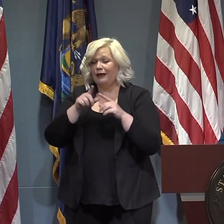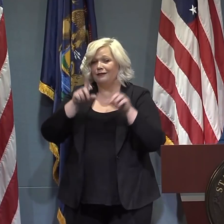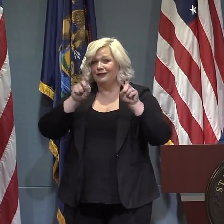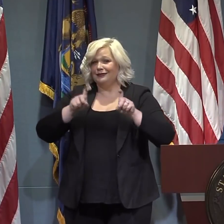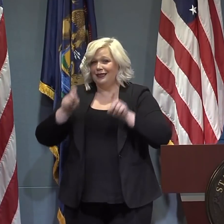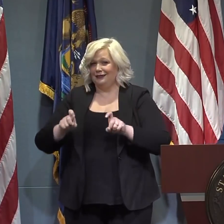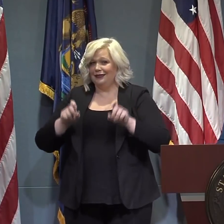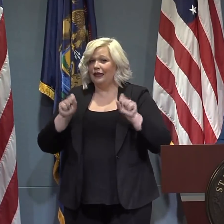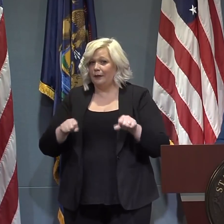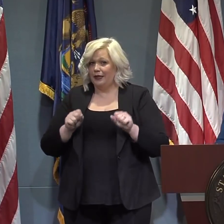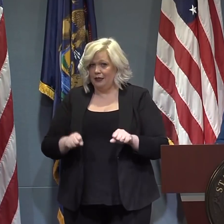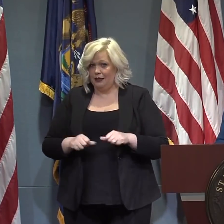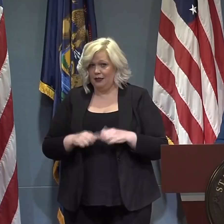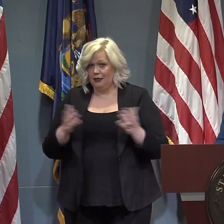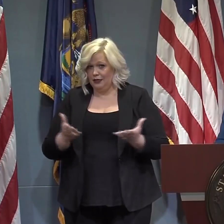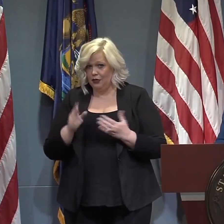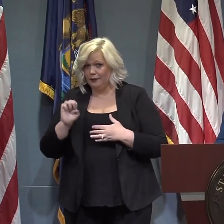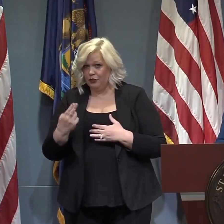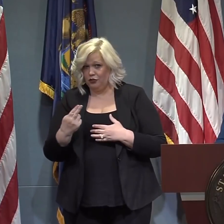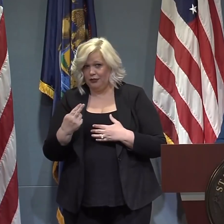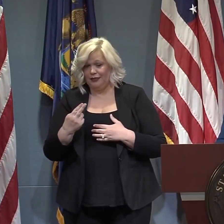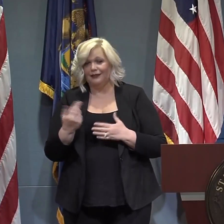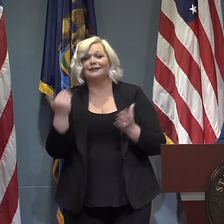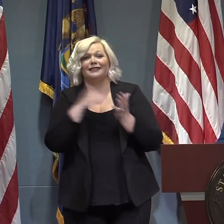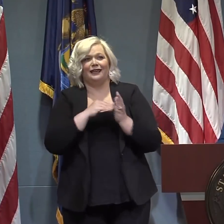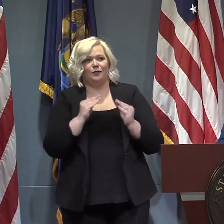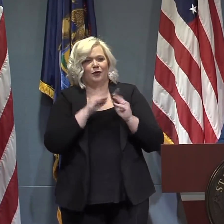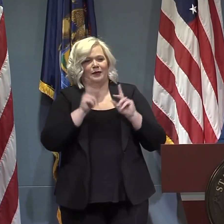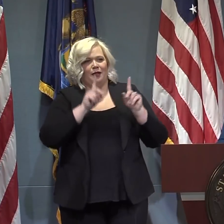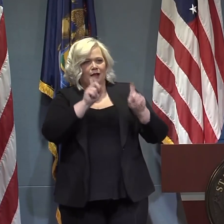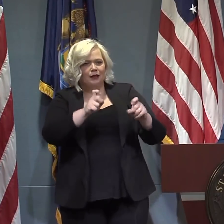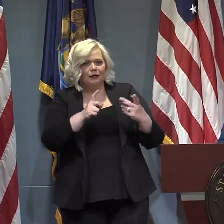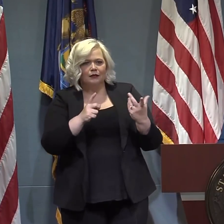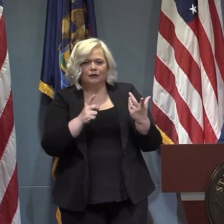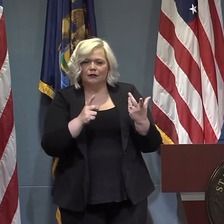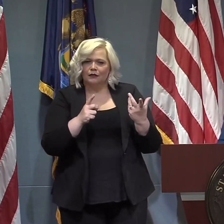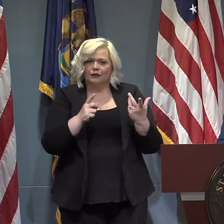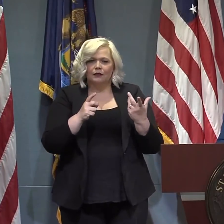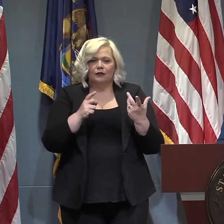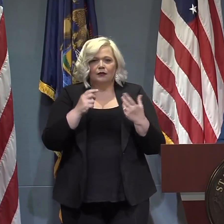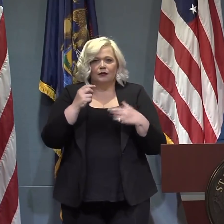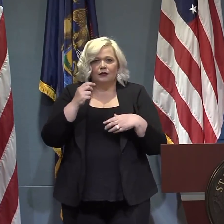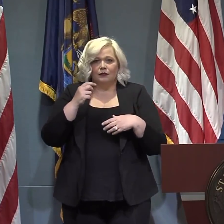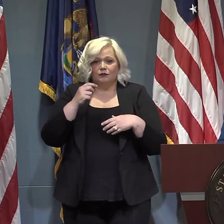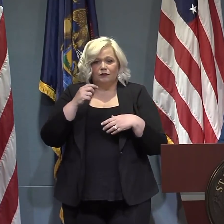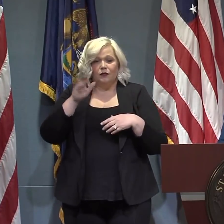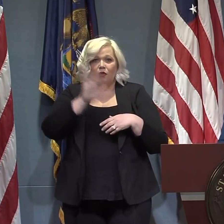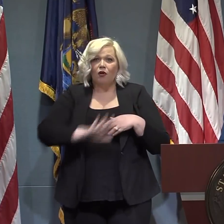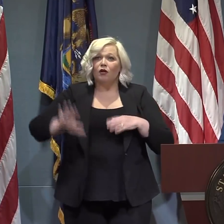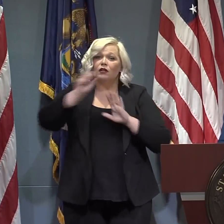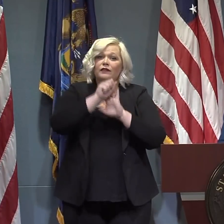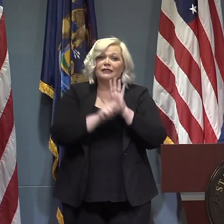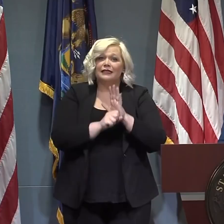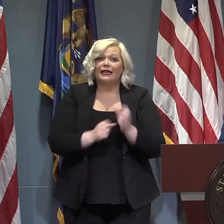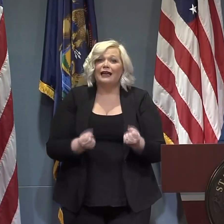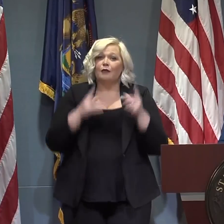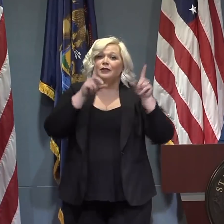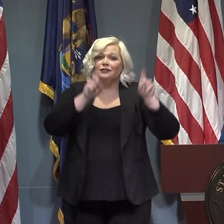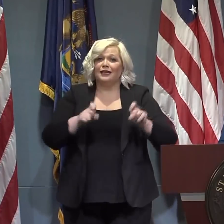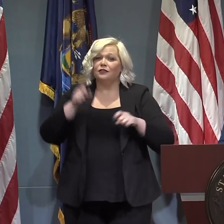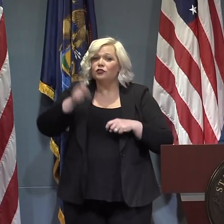capacity. Because another frequently asked question is how much testing needs to be done around the state before we feel safe